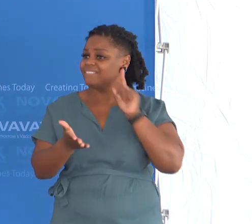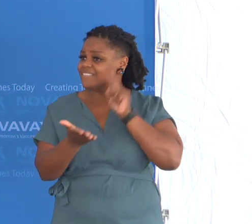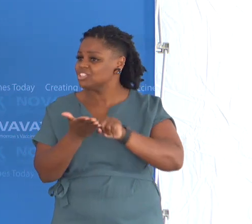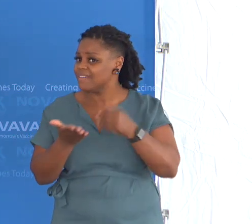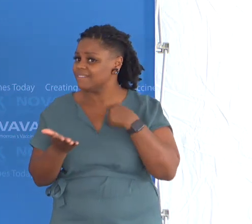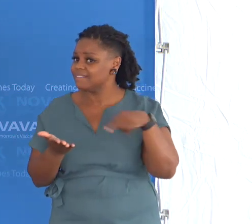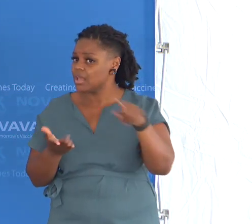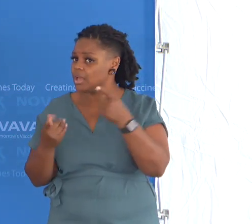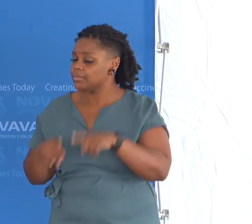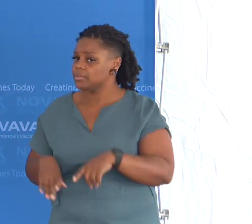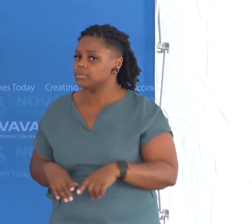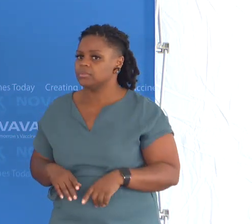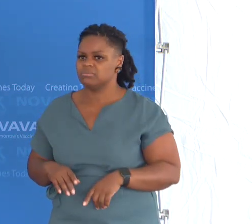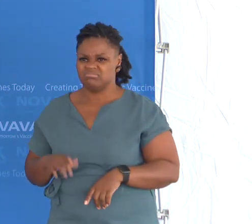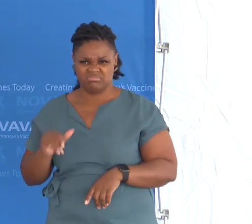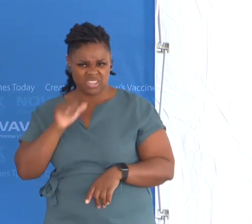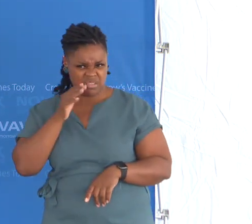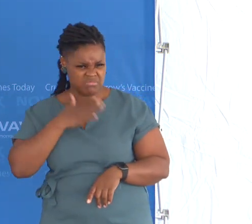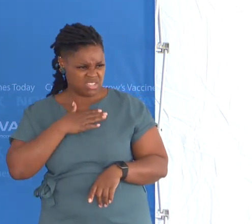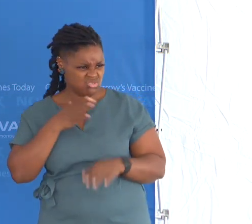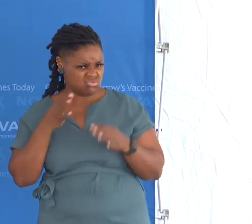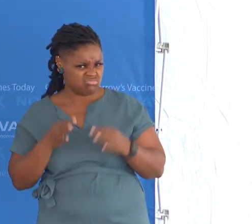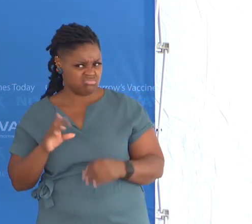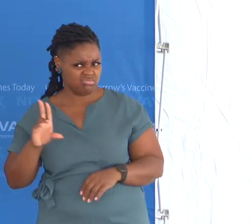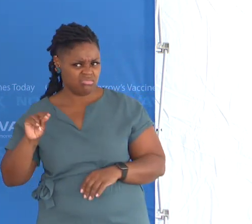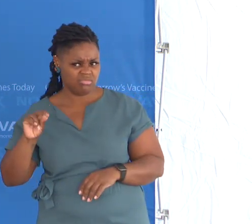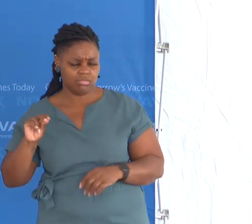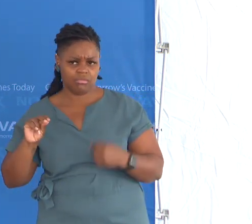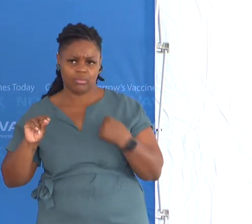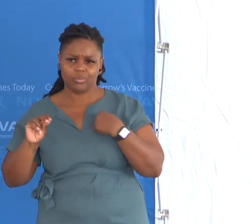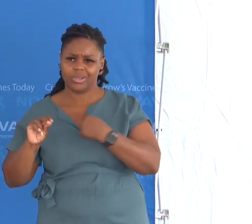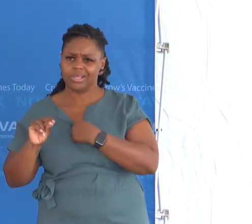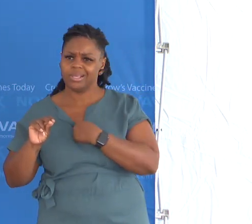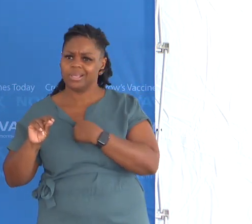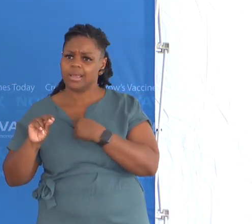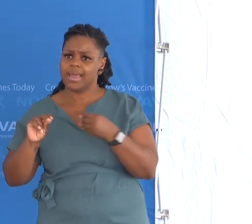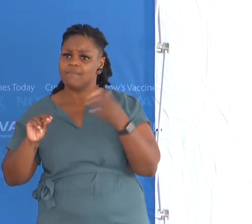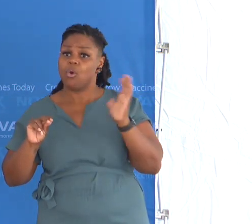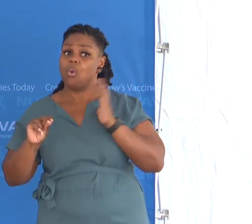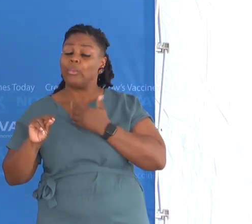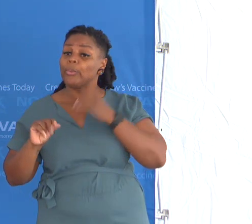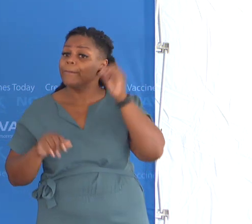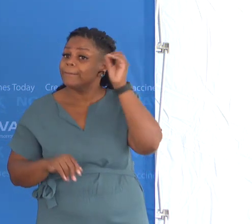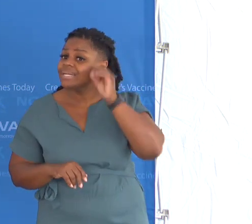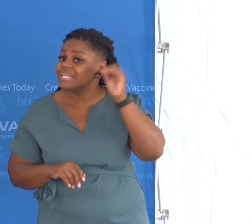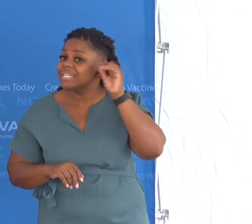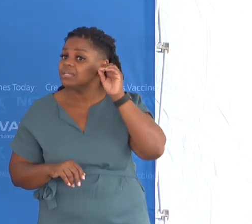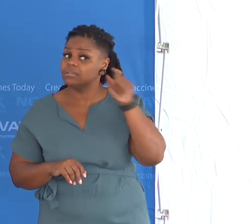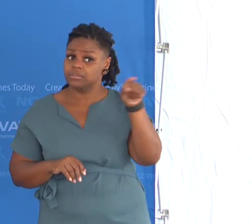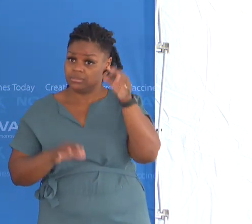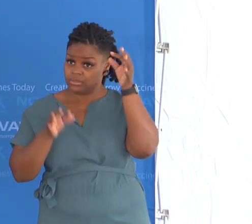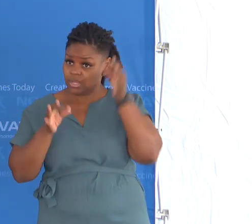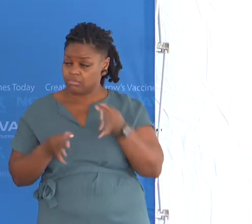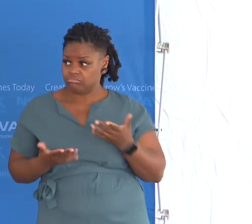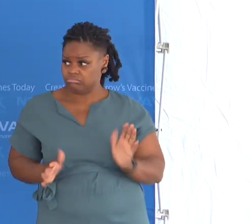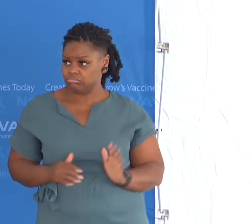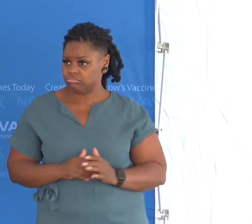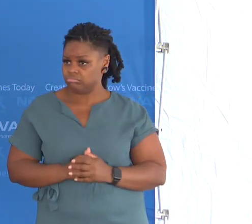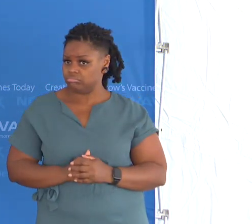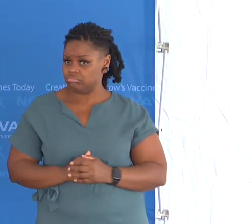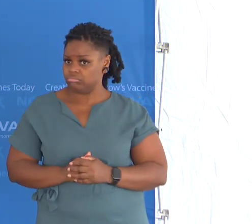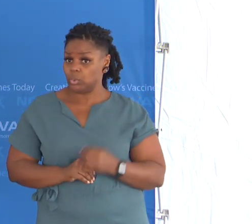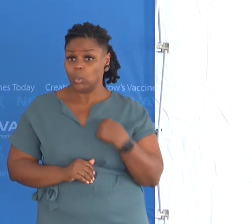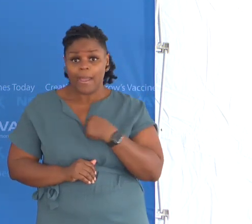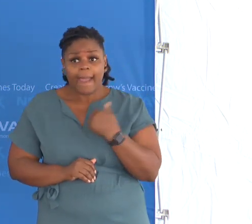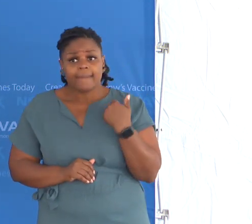decision, but we just weighed in and they decided themselves that they were going to do that. But look, we have had our record lows every single day.